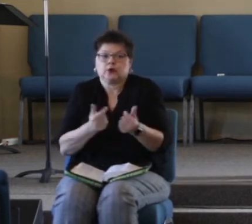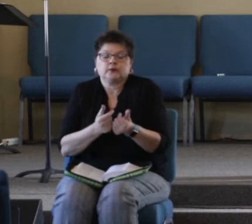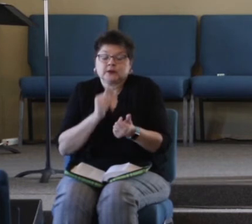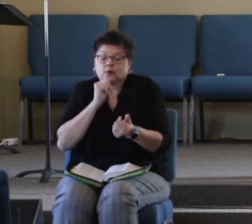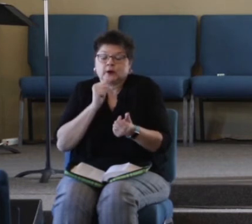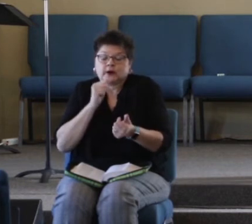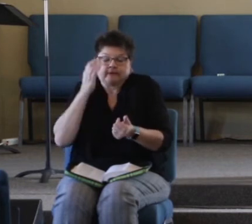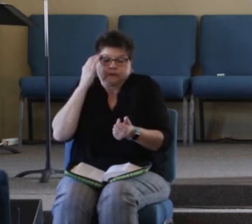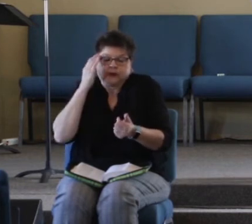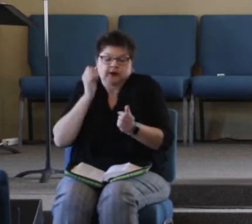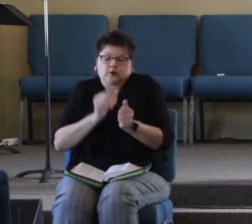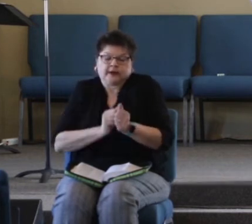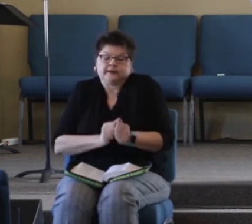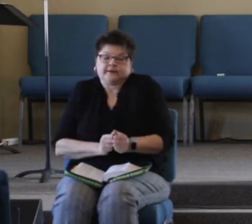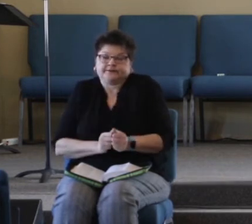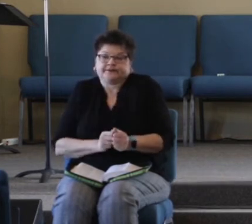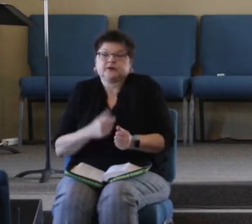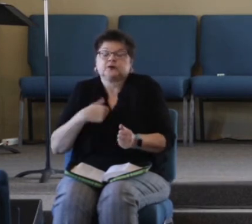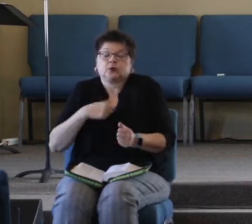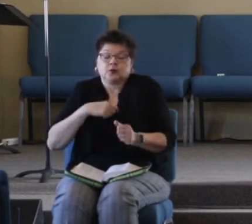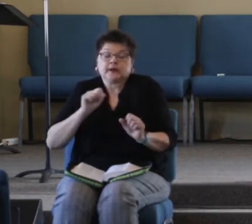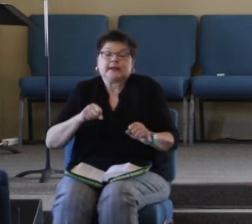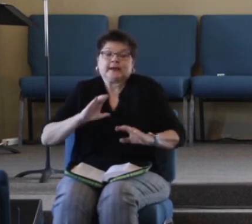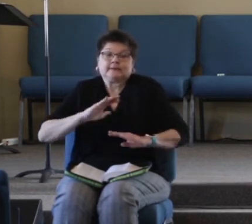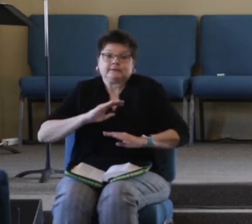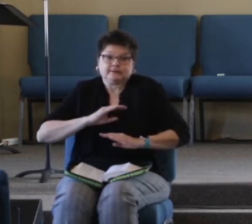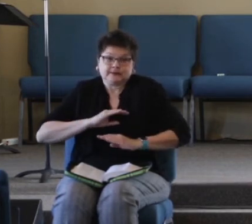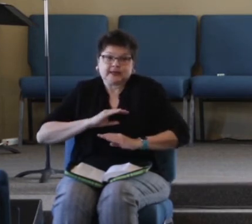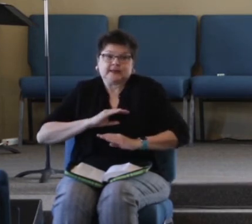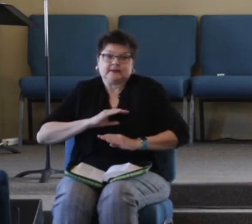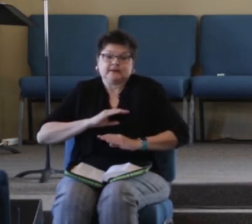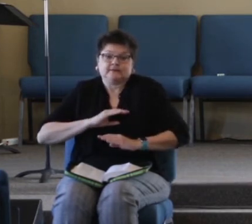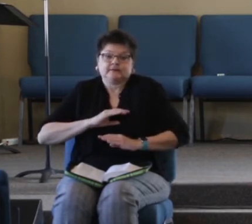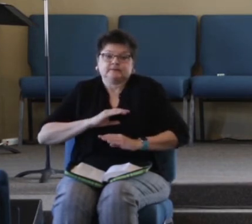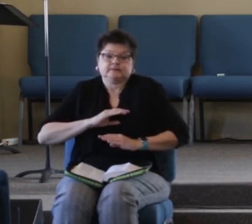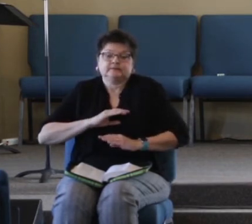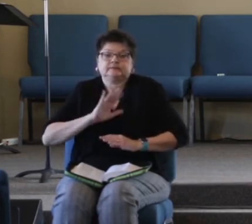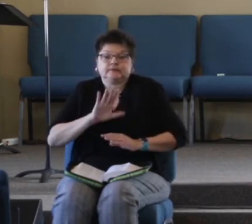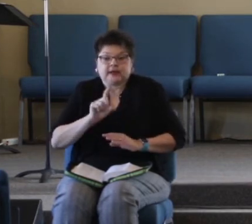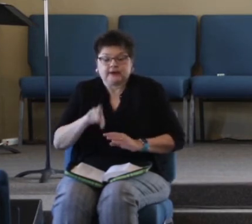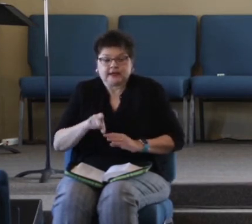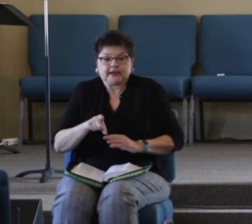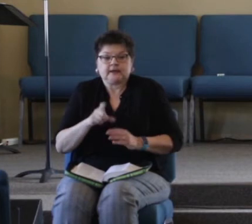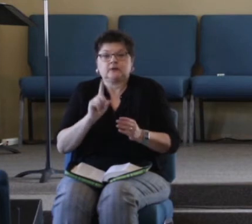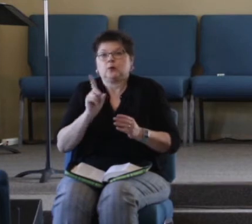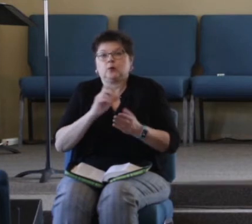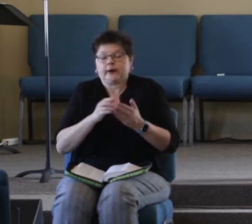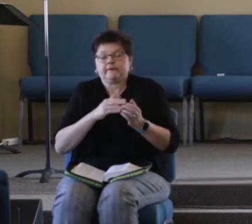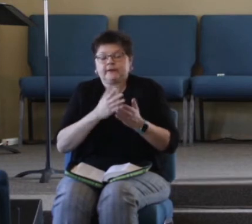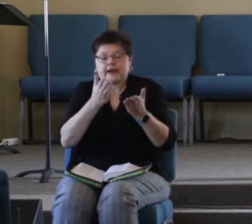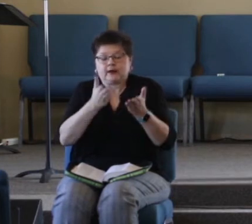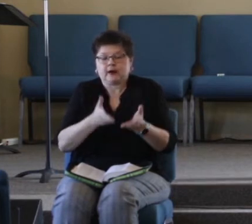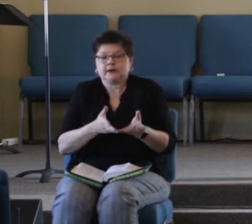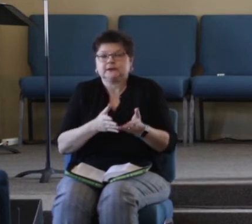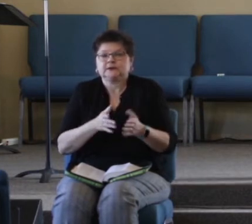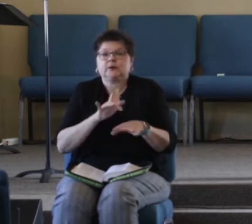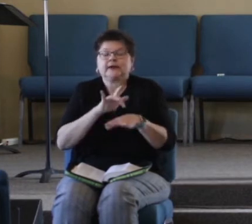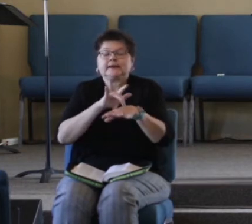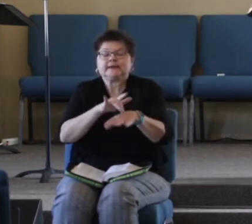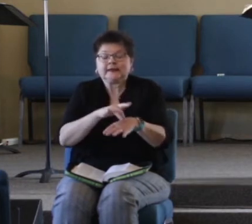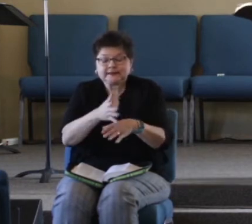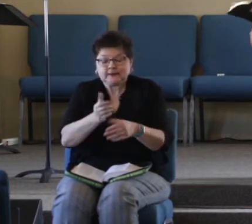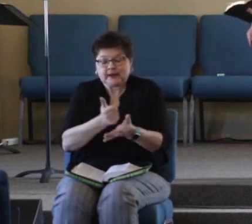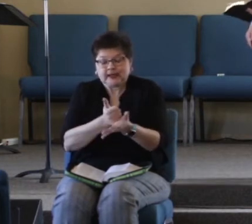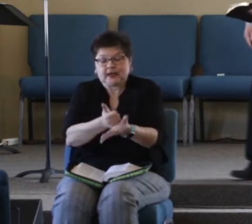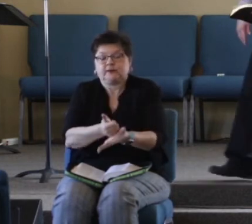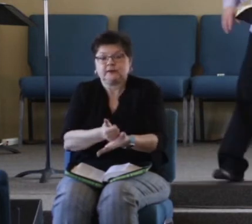with, so that we can meet them where they are. So we can reach in and we can touch them. So he